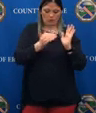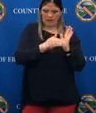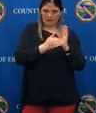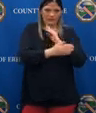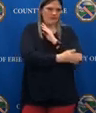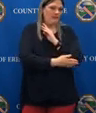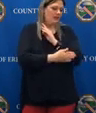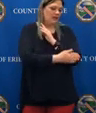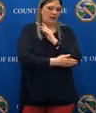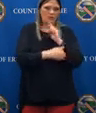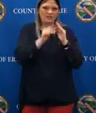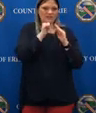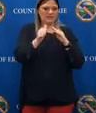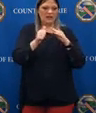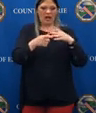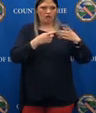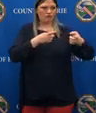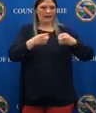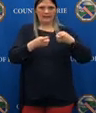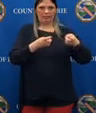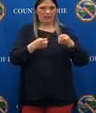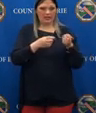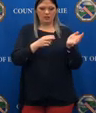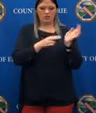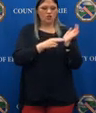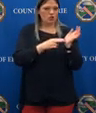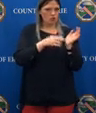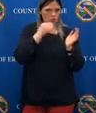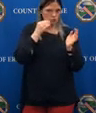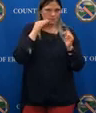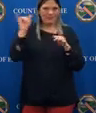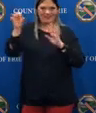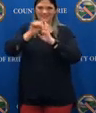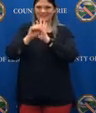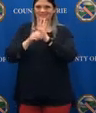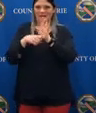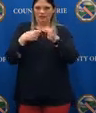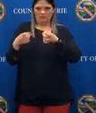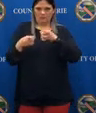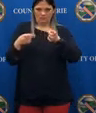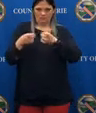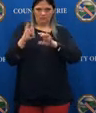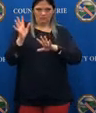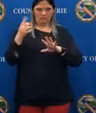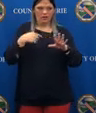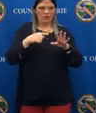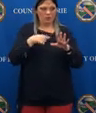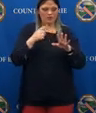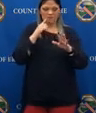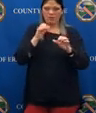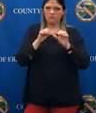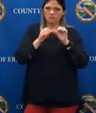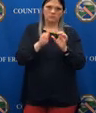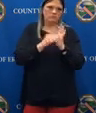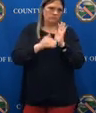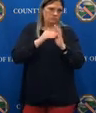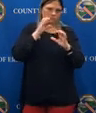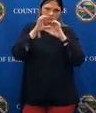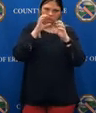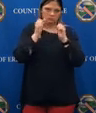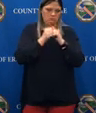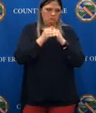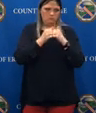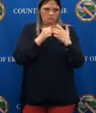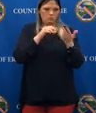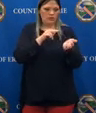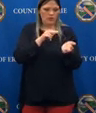does not regulate the nursing homes. The state regulates the nursing homes, and we've been in constant communication with them about their